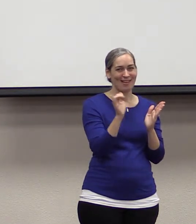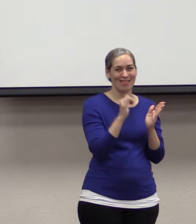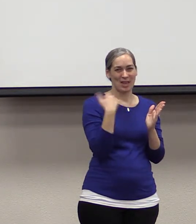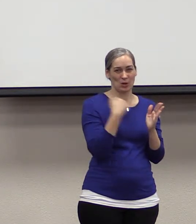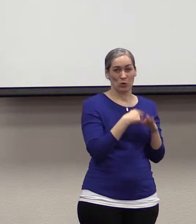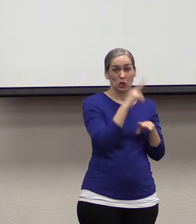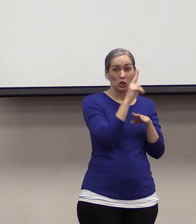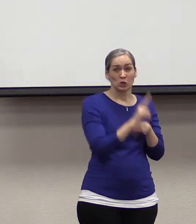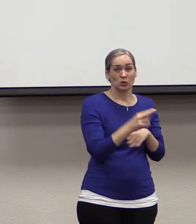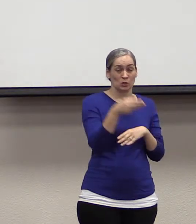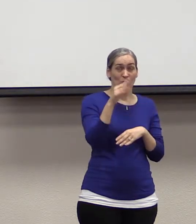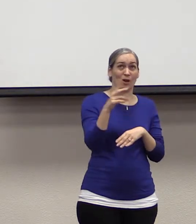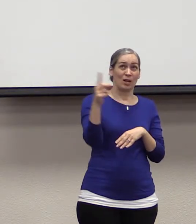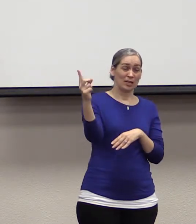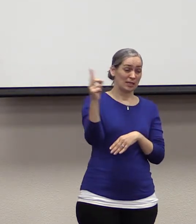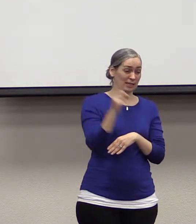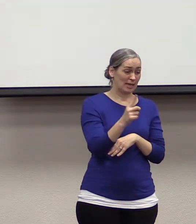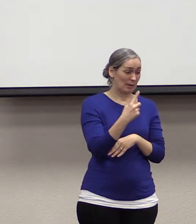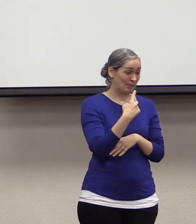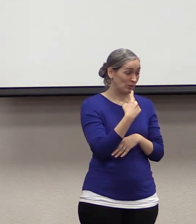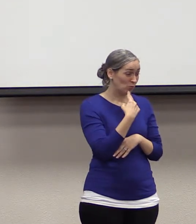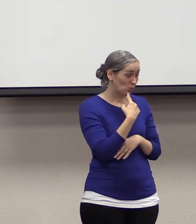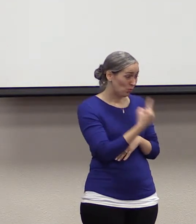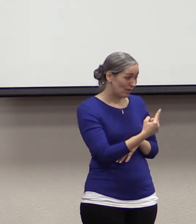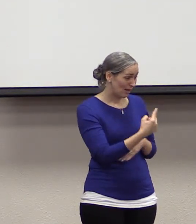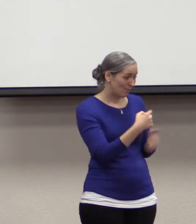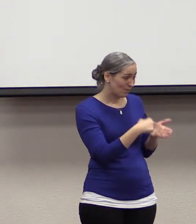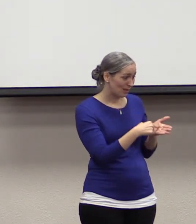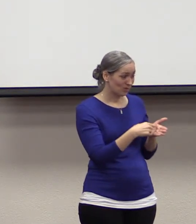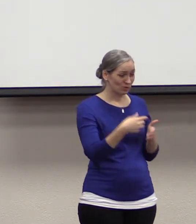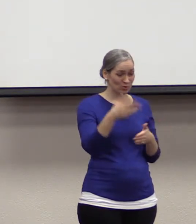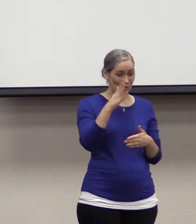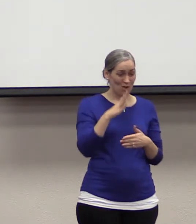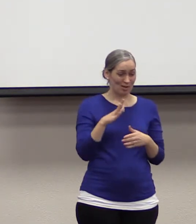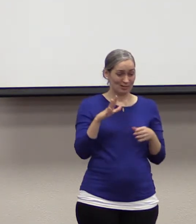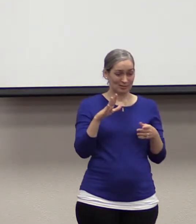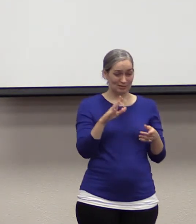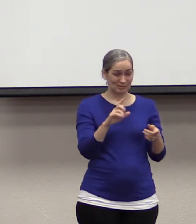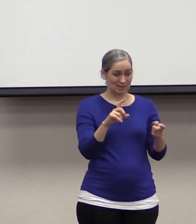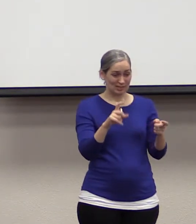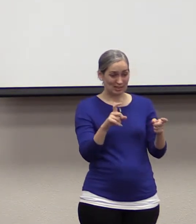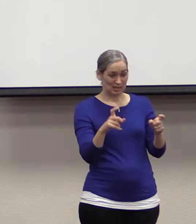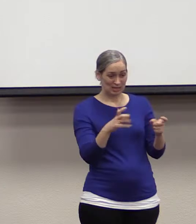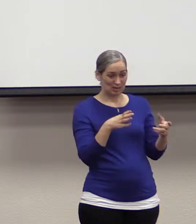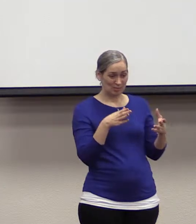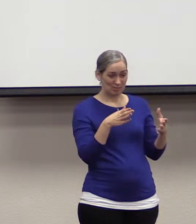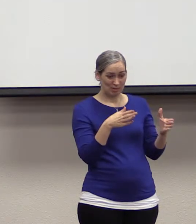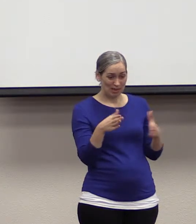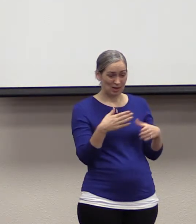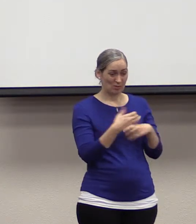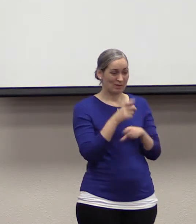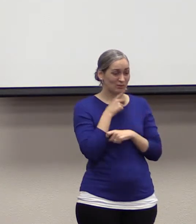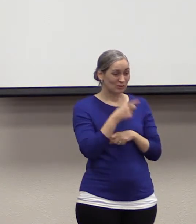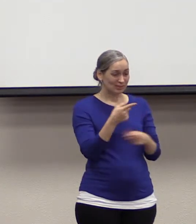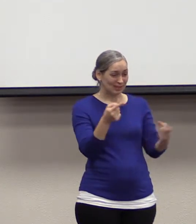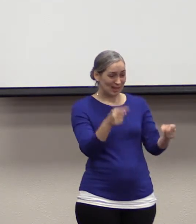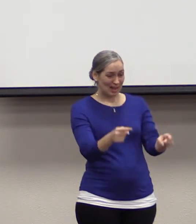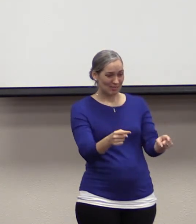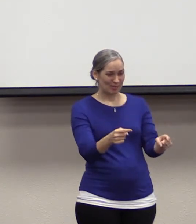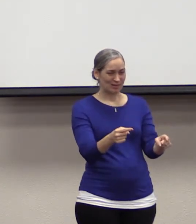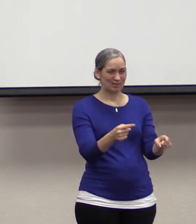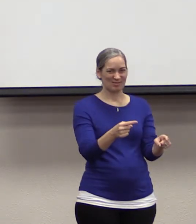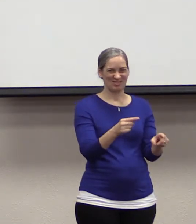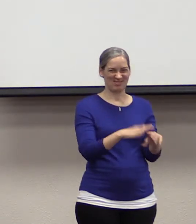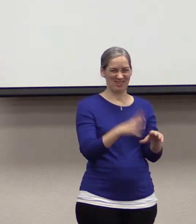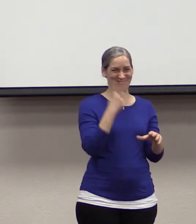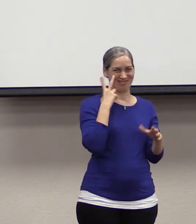and God came and said this to this person, or God reached in and he twisted the plan here to make sure that this happened. We don't get that in this